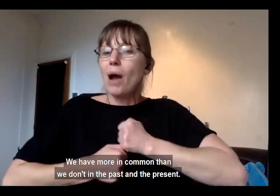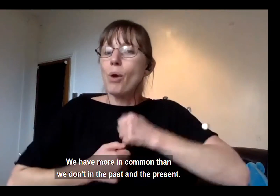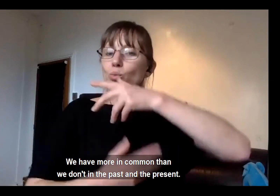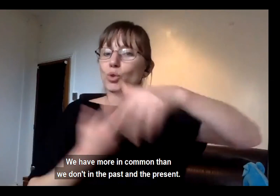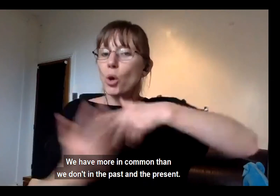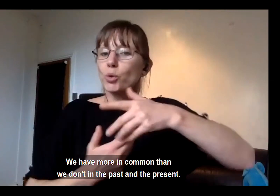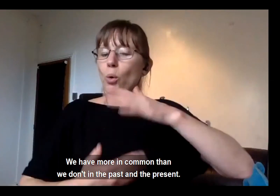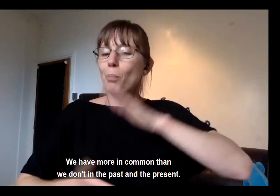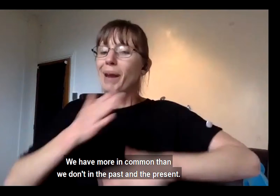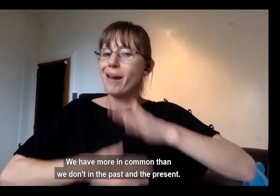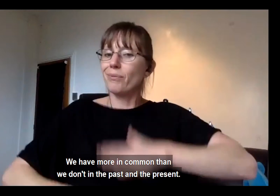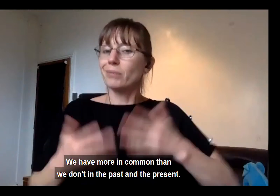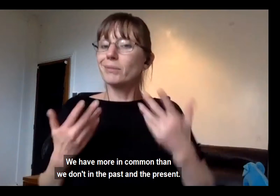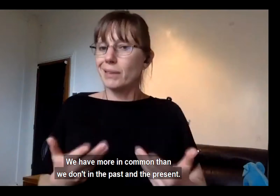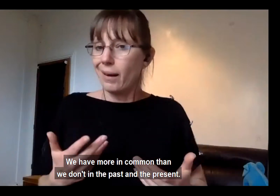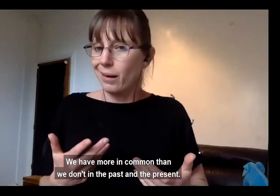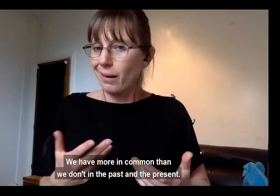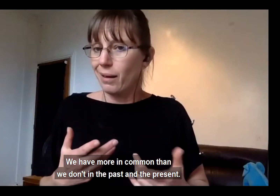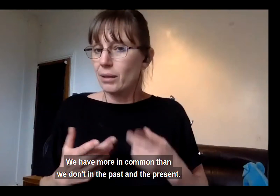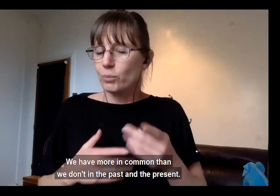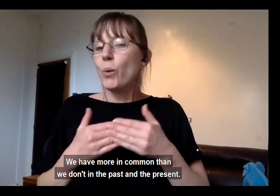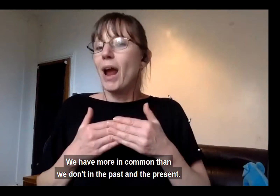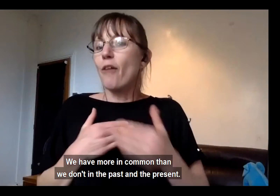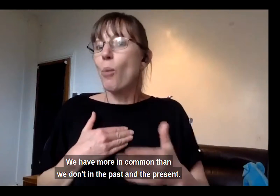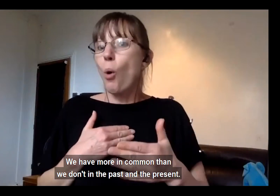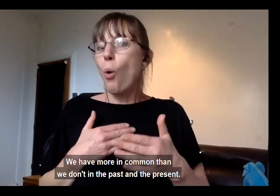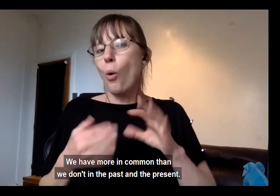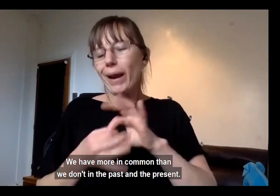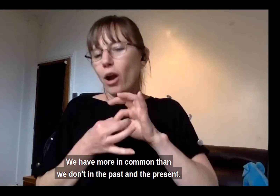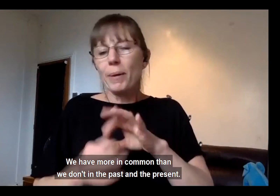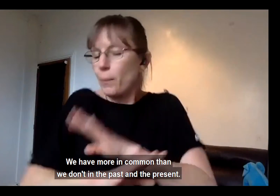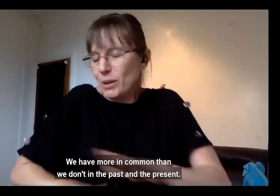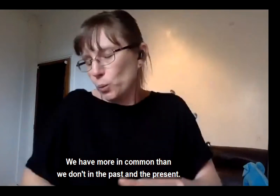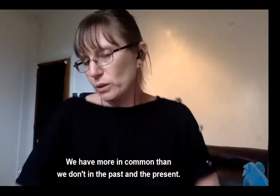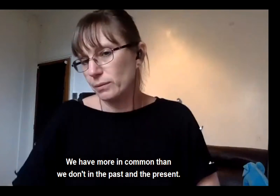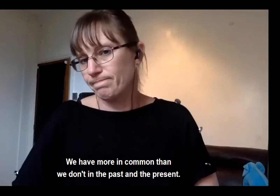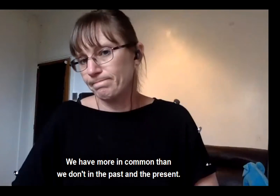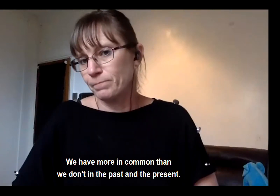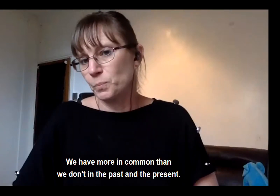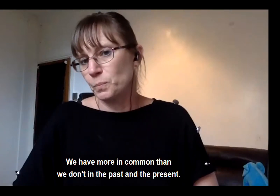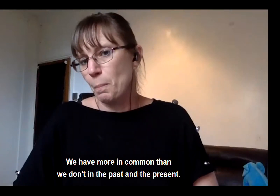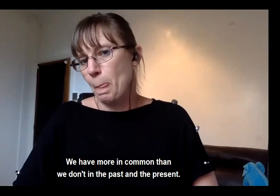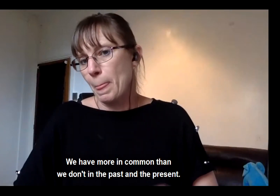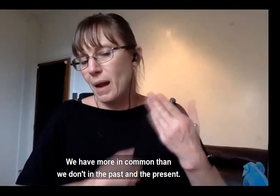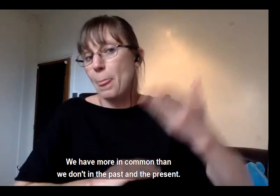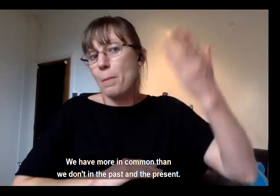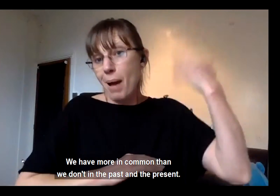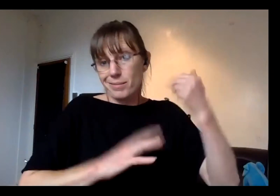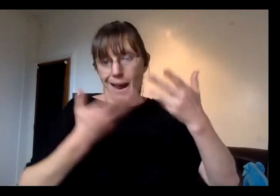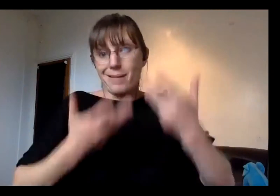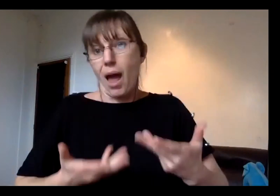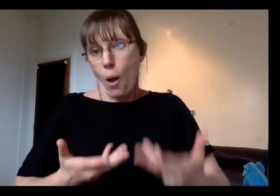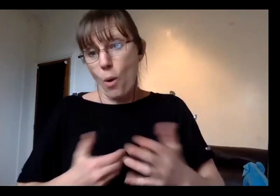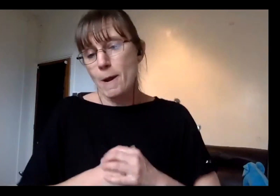today, that actually, we have more in common than we don't in the past and the present.